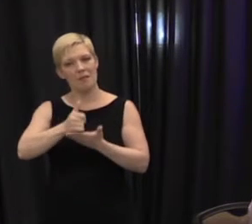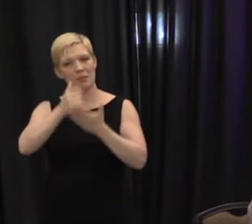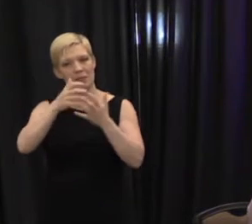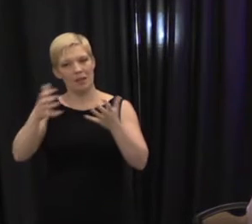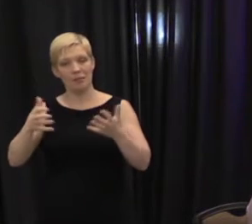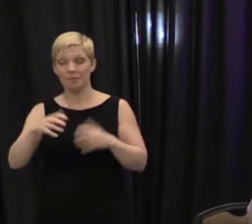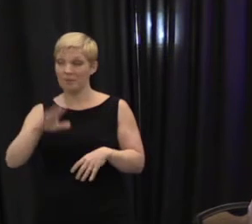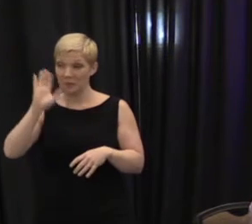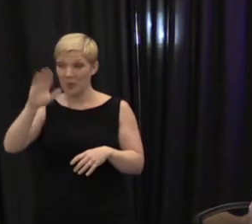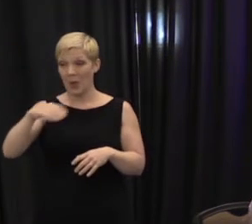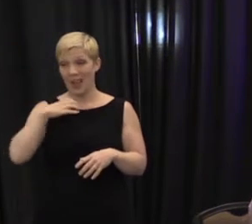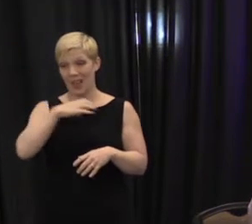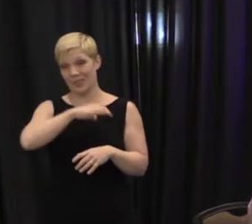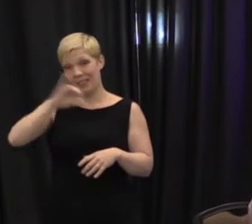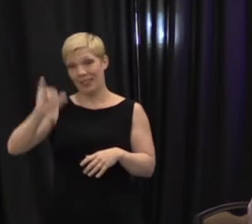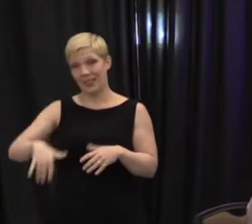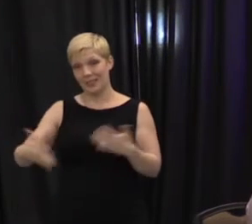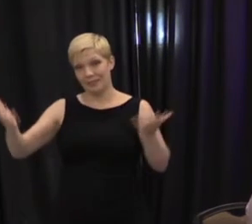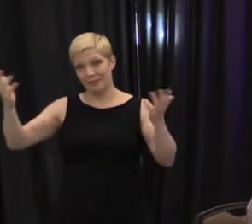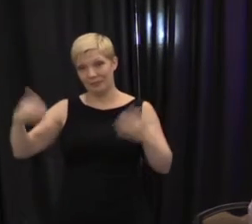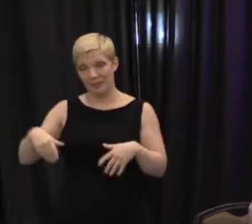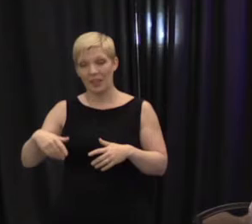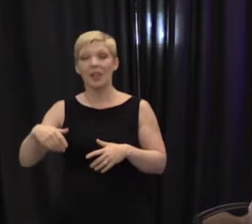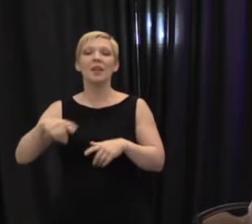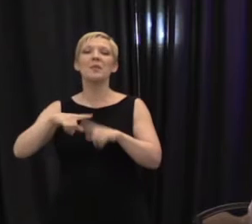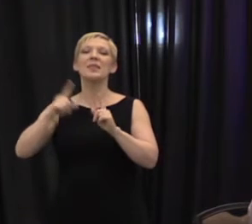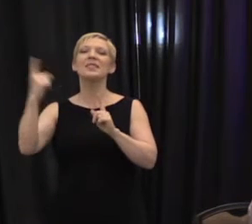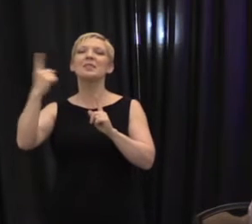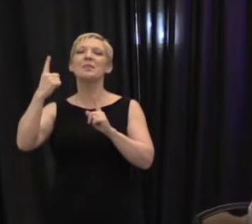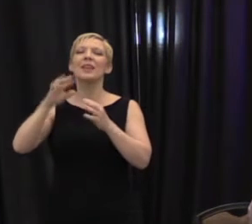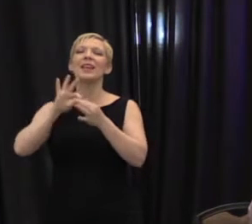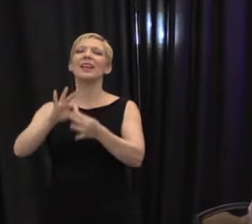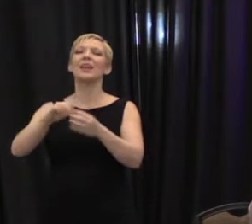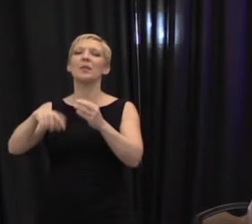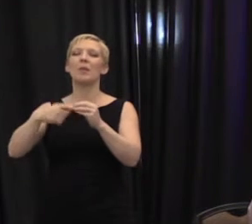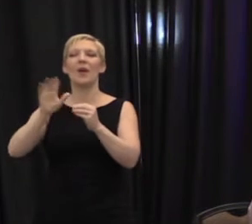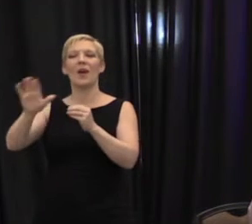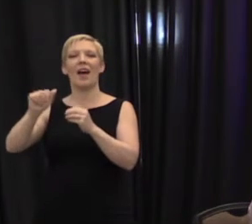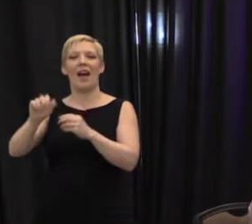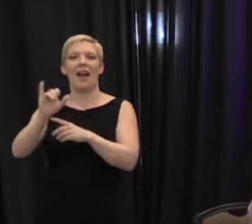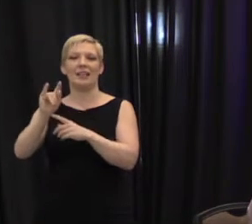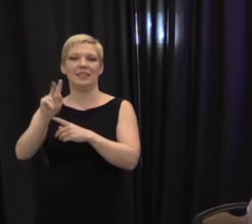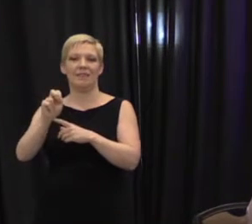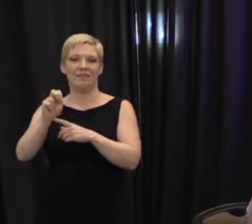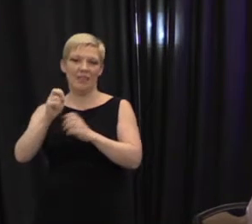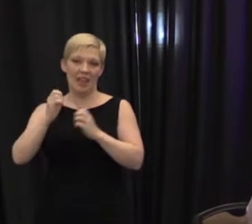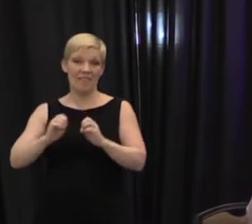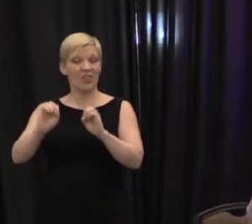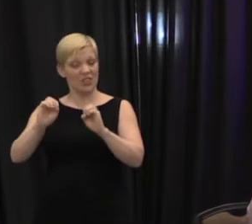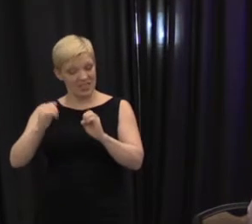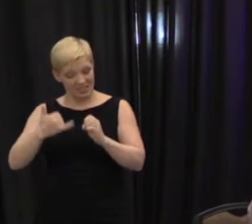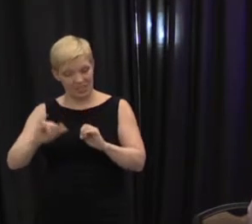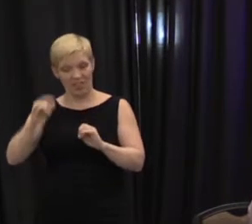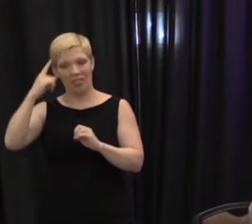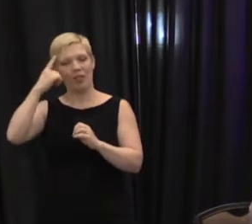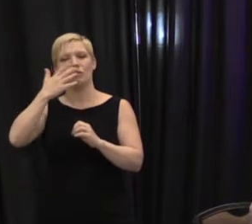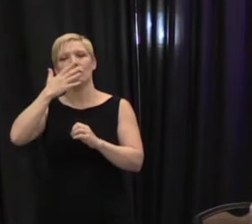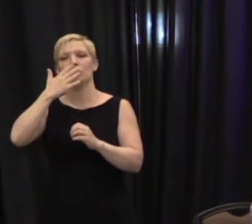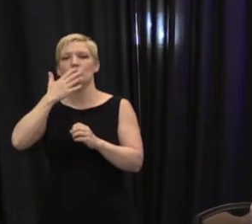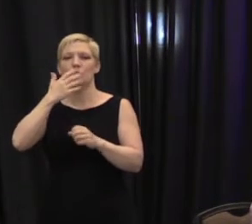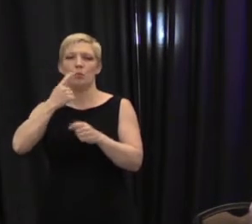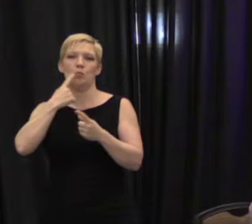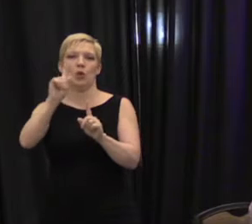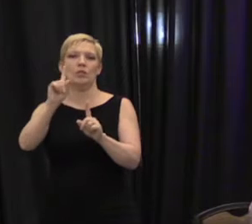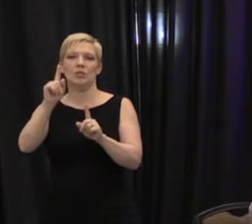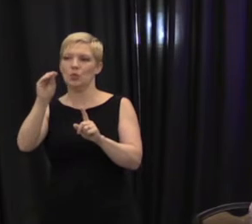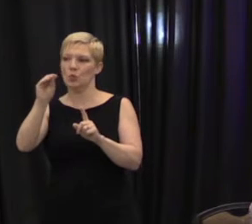though Congress is Congress, I still think there's something to be said about active efforts in calling members of Congress, at least to